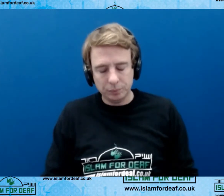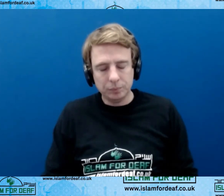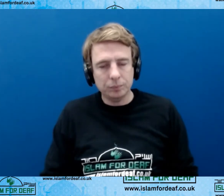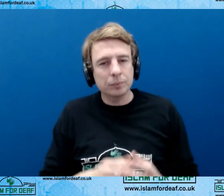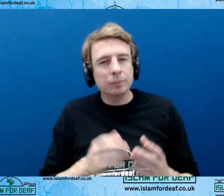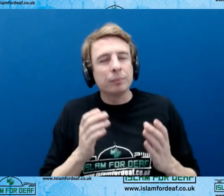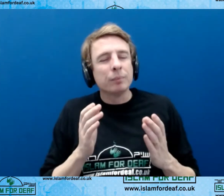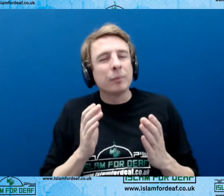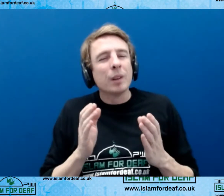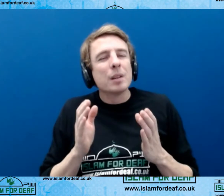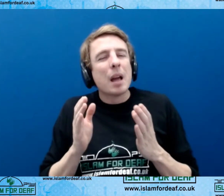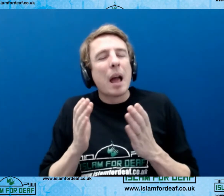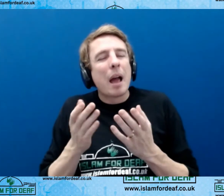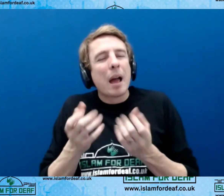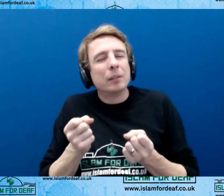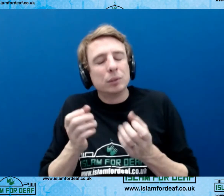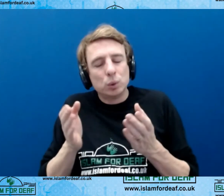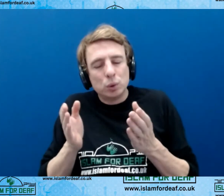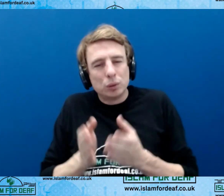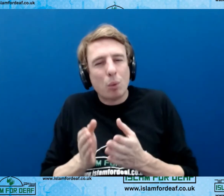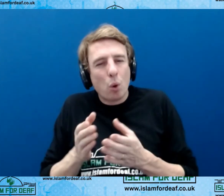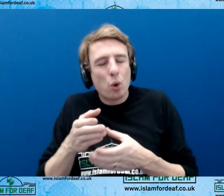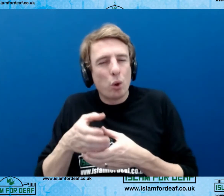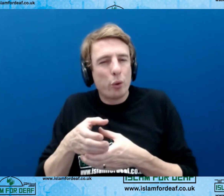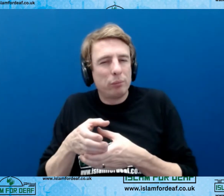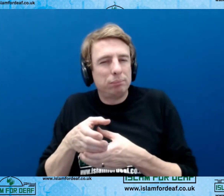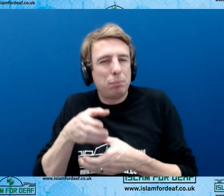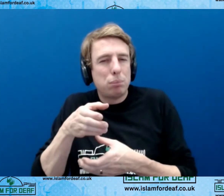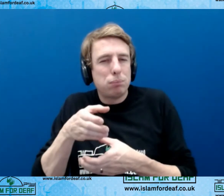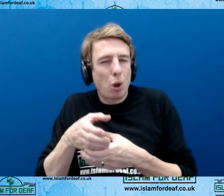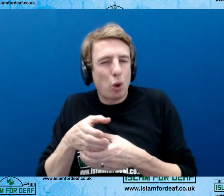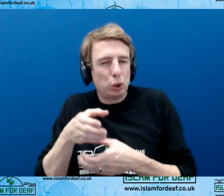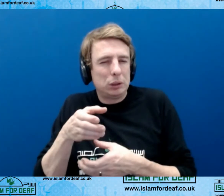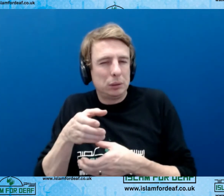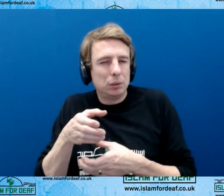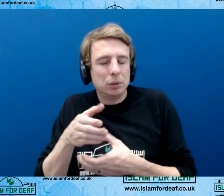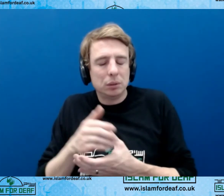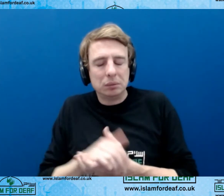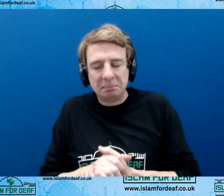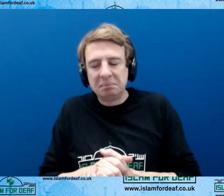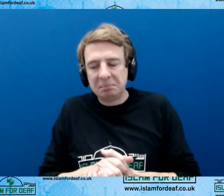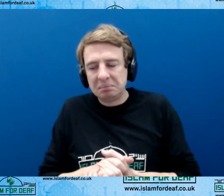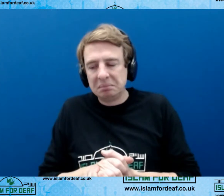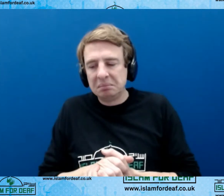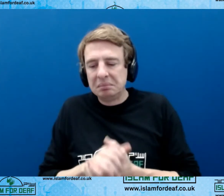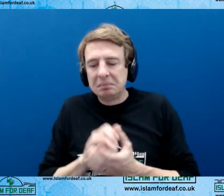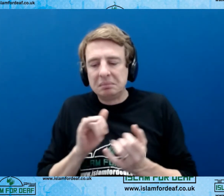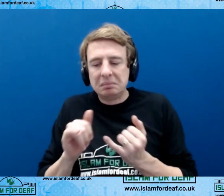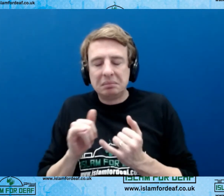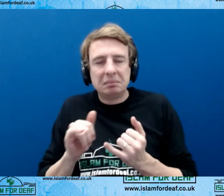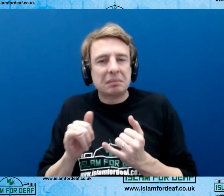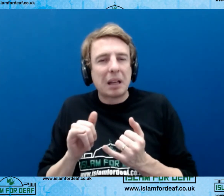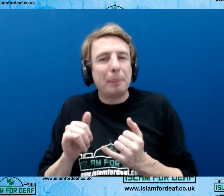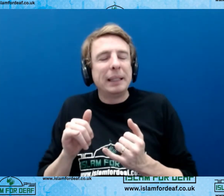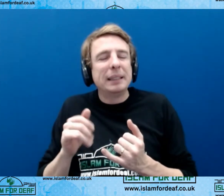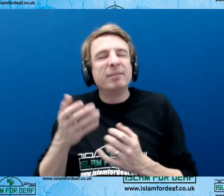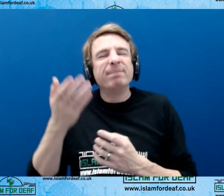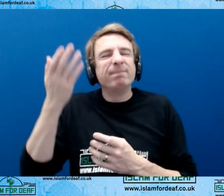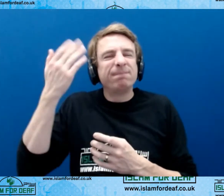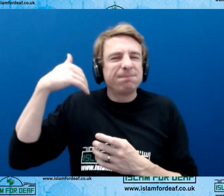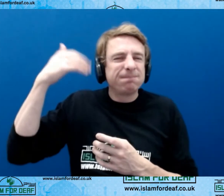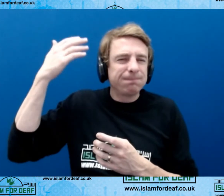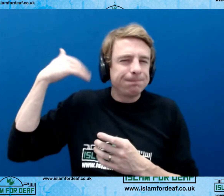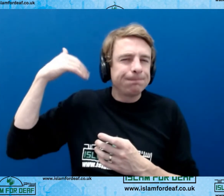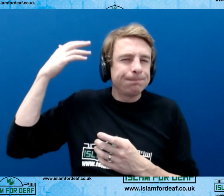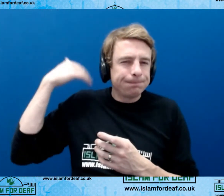the container, maybe in modern language, the container that you would lend to one another. Neighbors would lend to one another. Pots